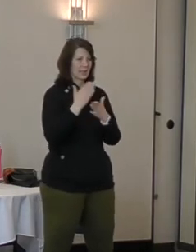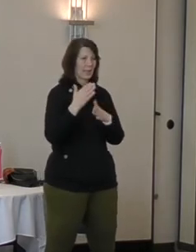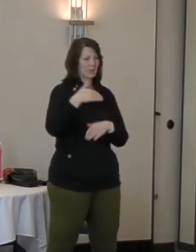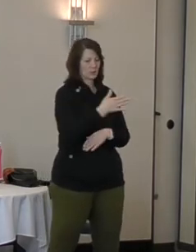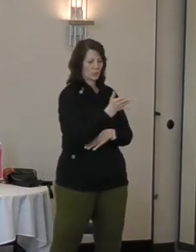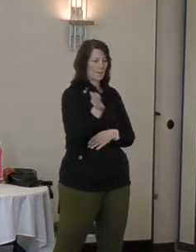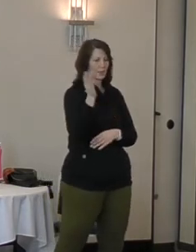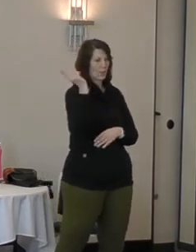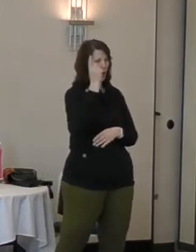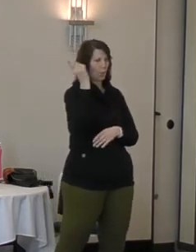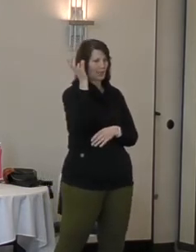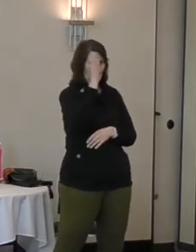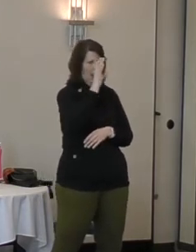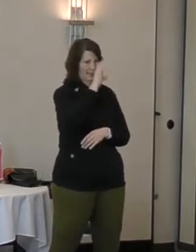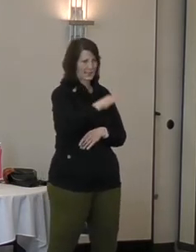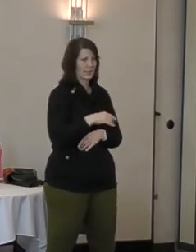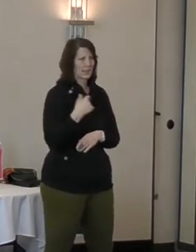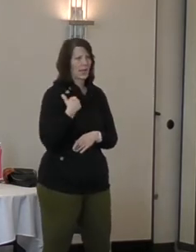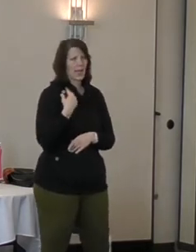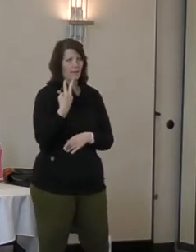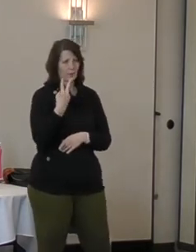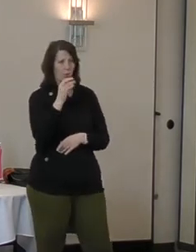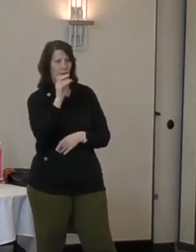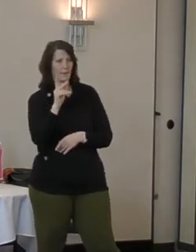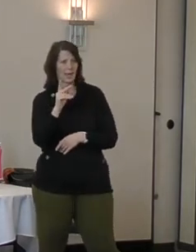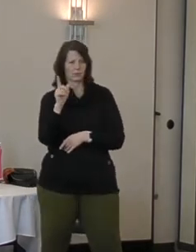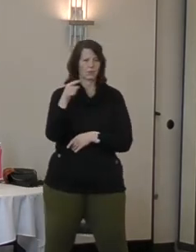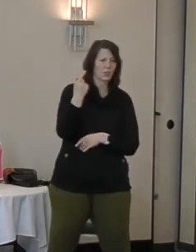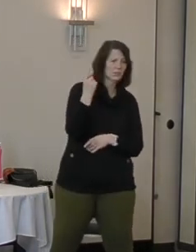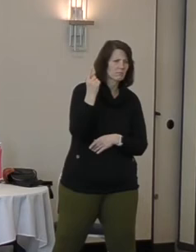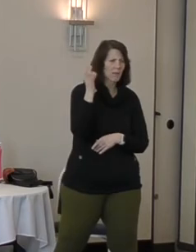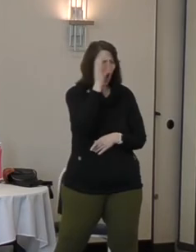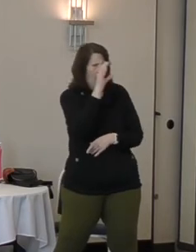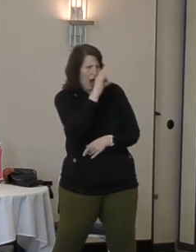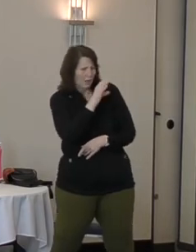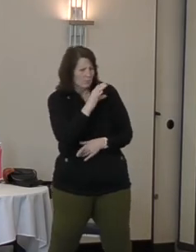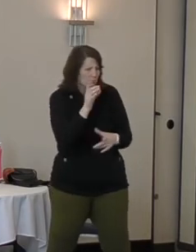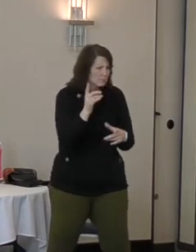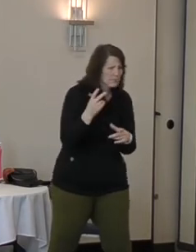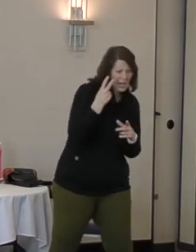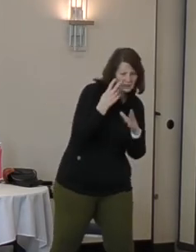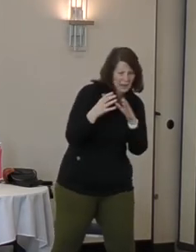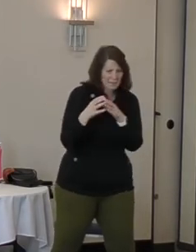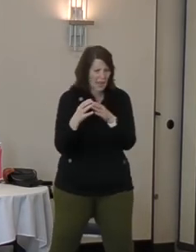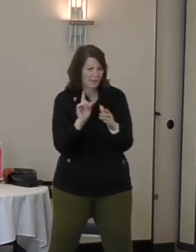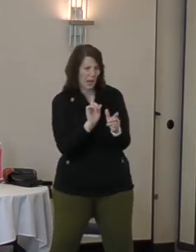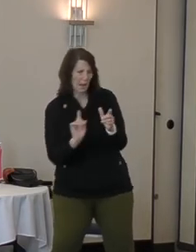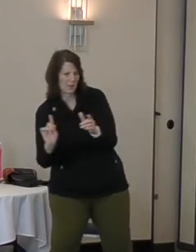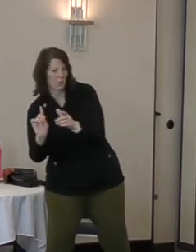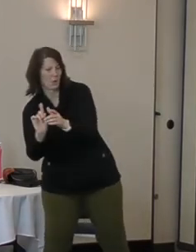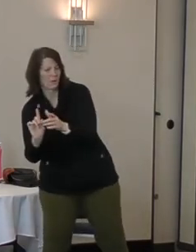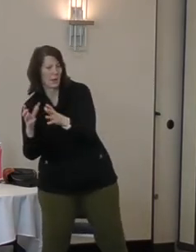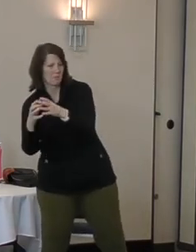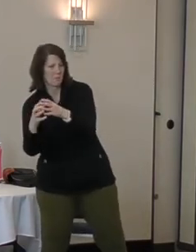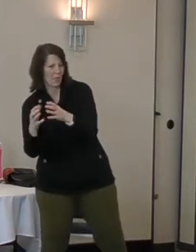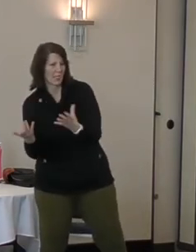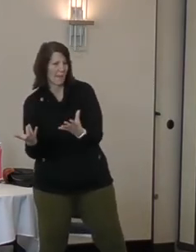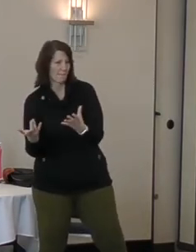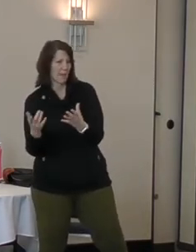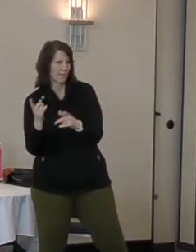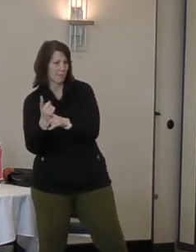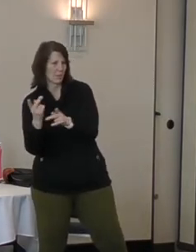out hunting, right? I always have two backs who are just out hunting, right? Hey, I see a pod over here. I'm going to link up with them. I'm going to get them the ball in the right